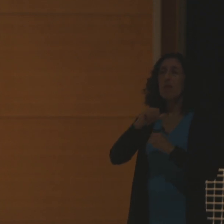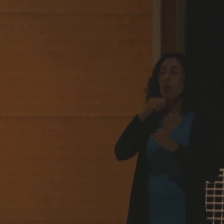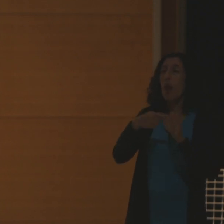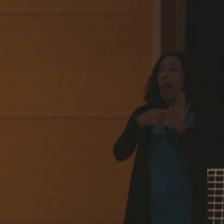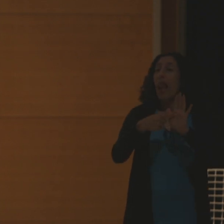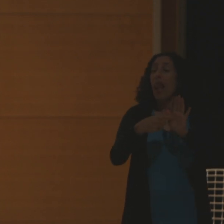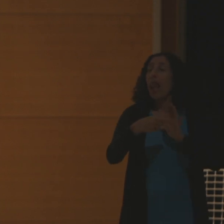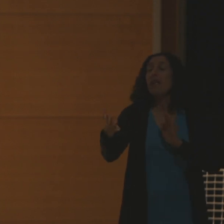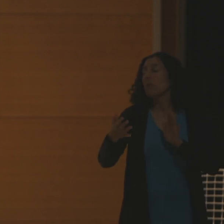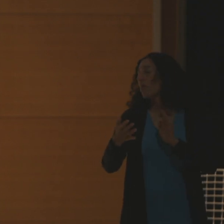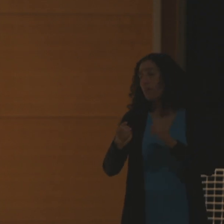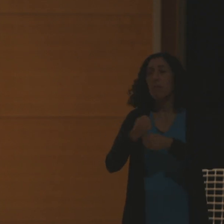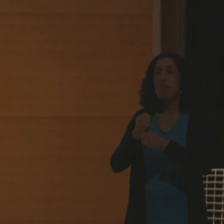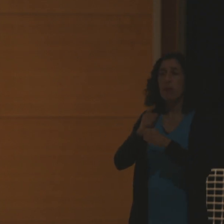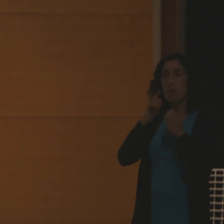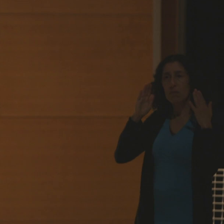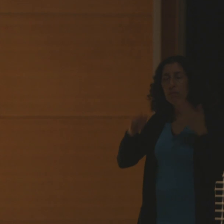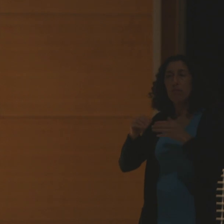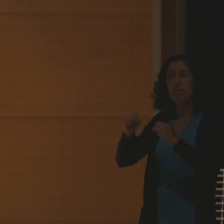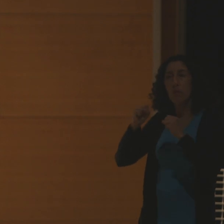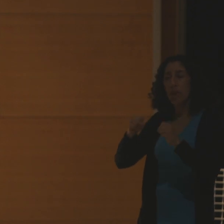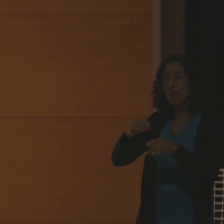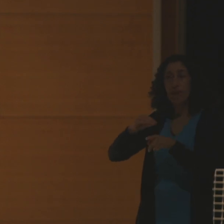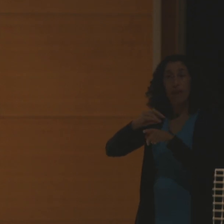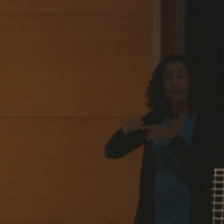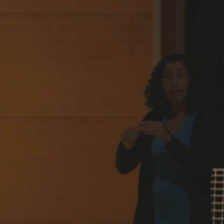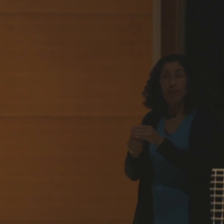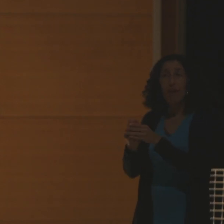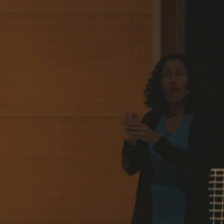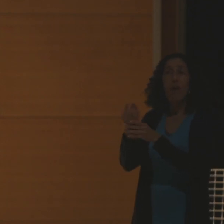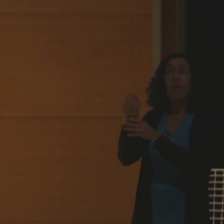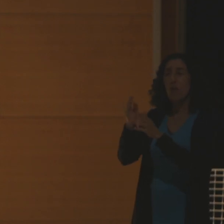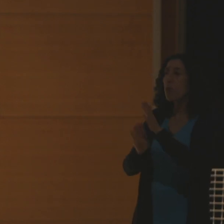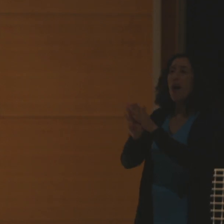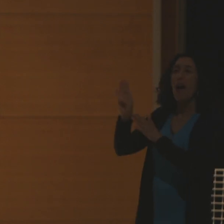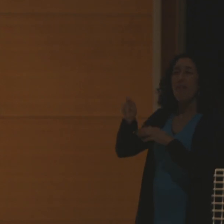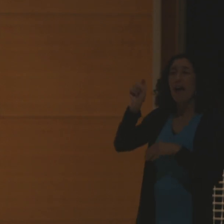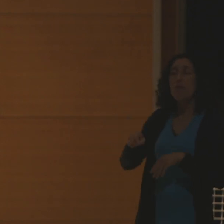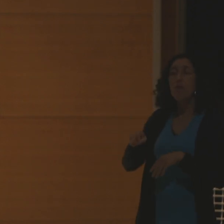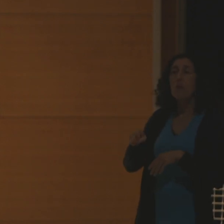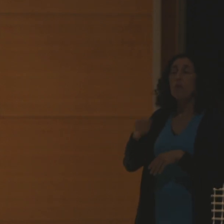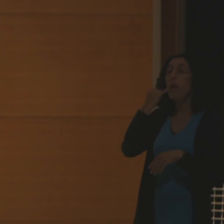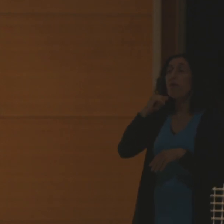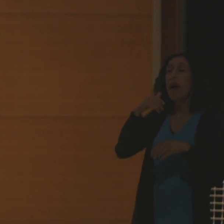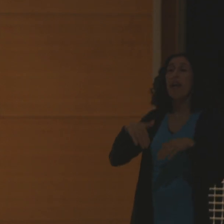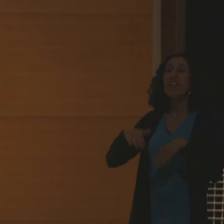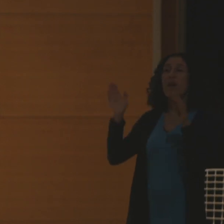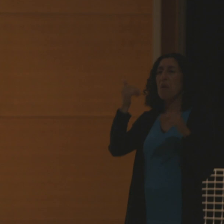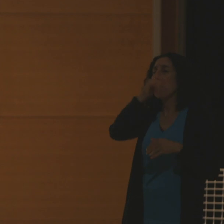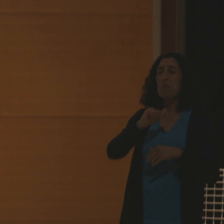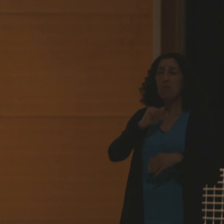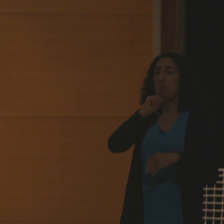best to make sure that it thrives, not just for yourself, but also for all of those who are watching, who need to witness